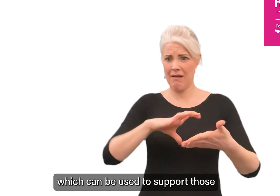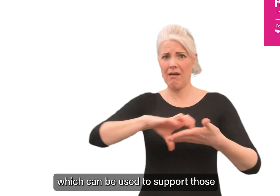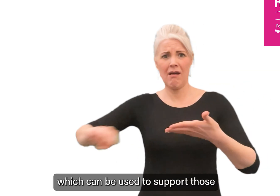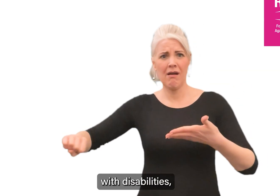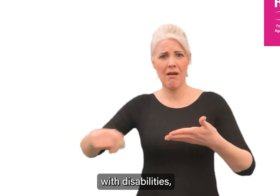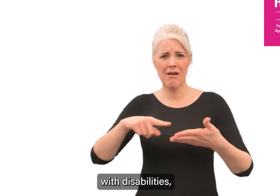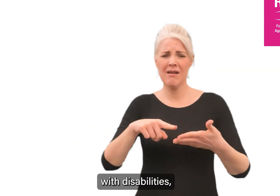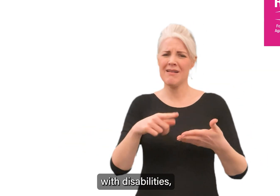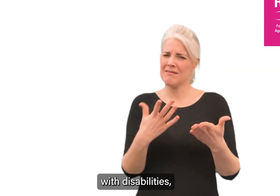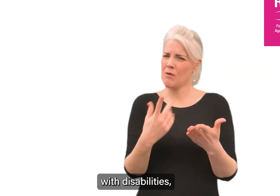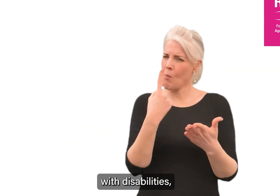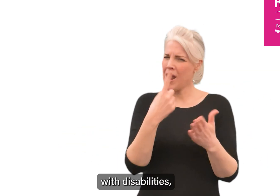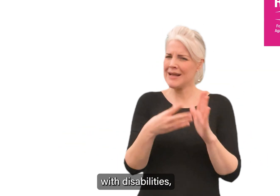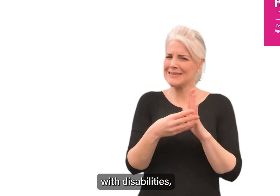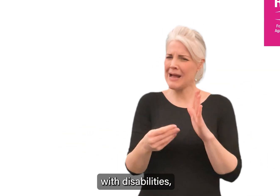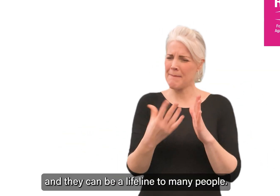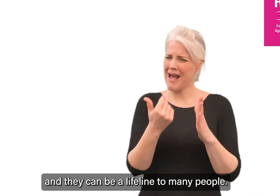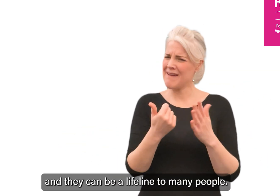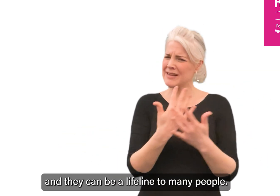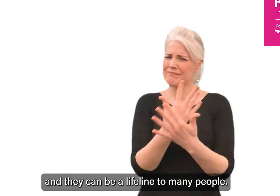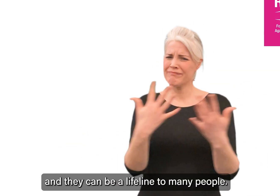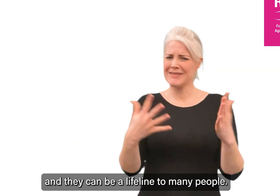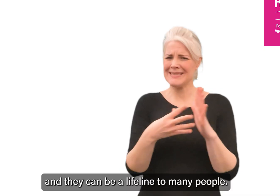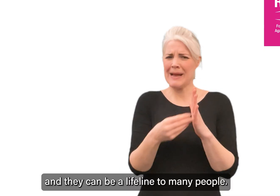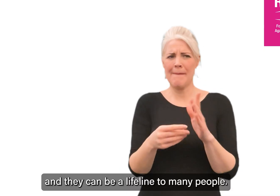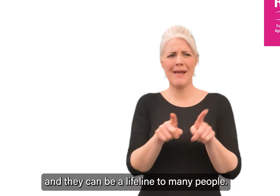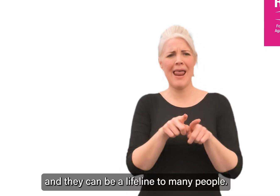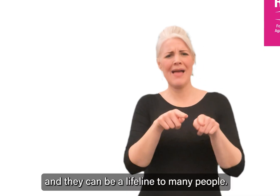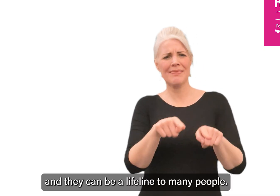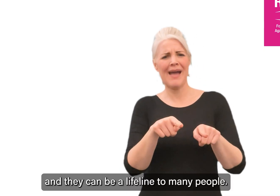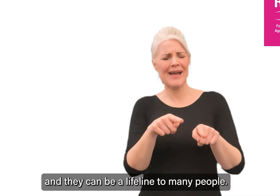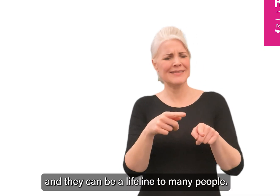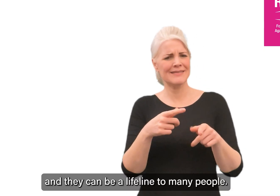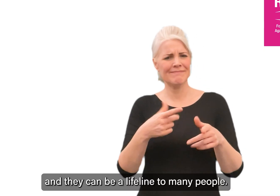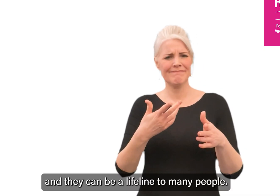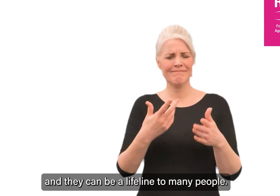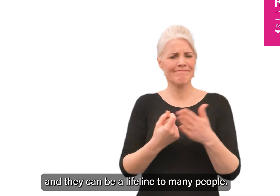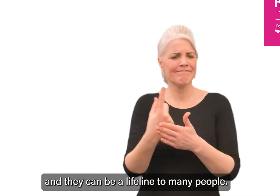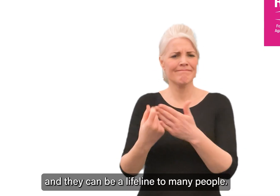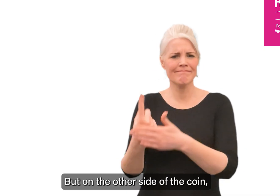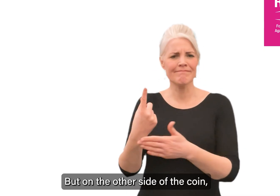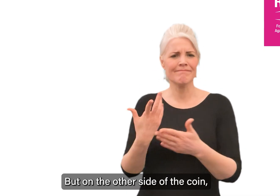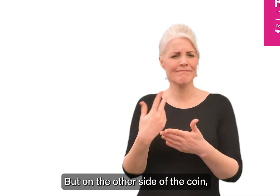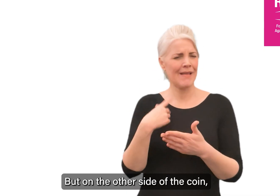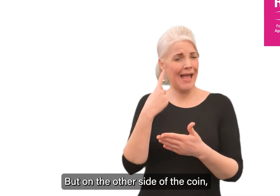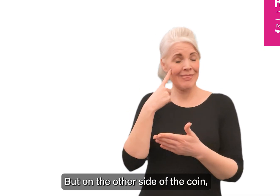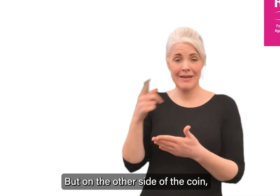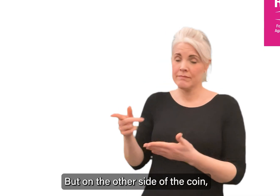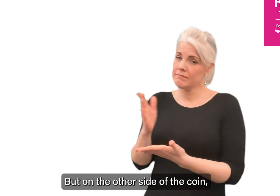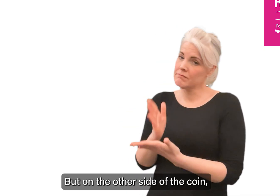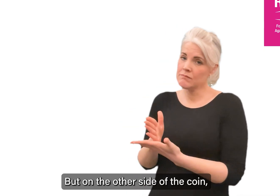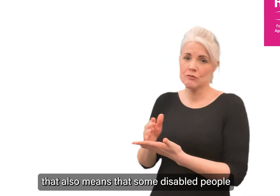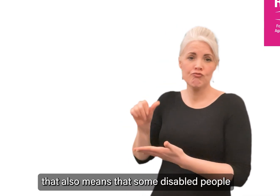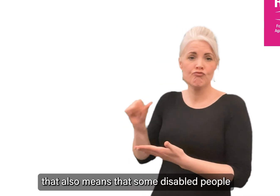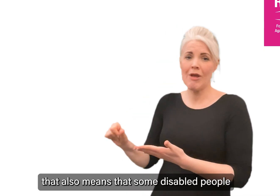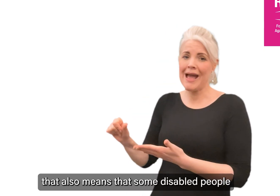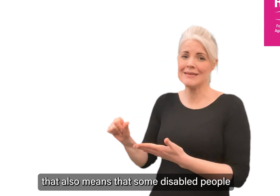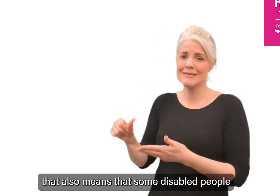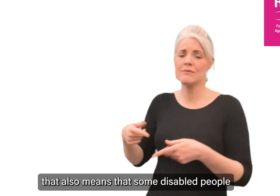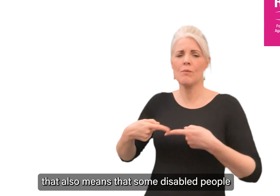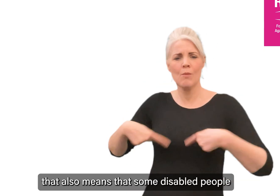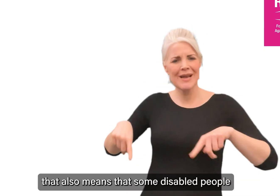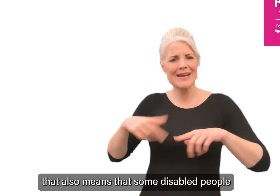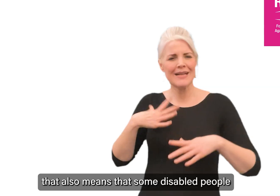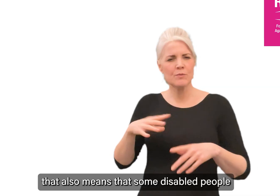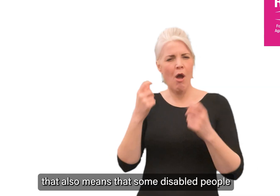to support those with disabilities, and they can be a lifeline to many people. But on the other side of the coin, that also